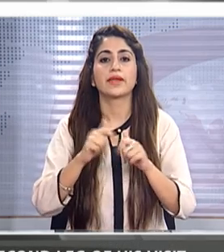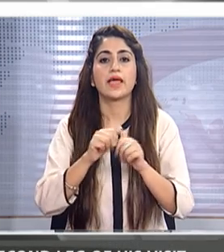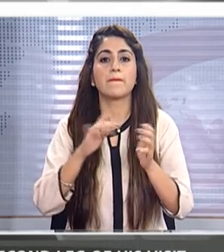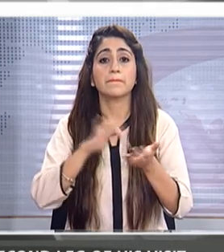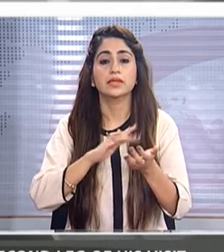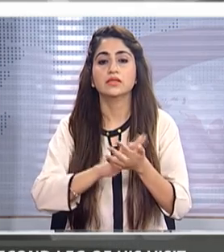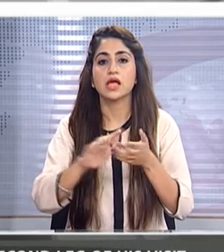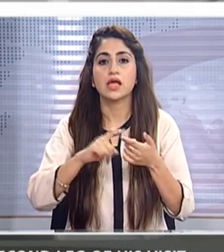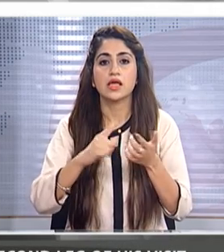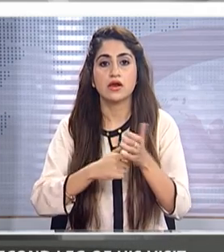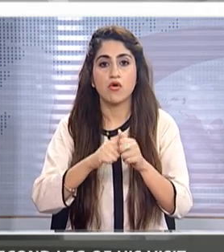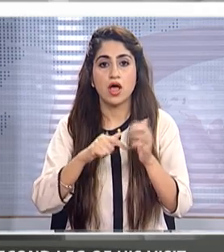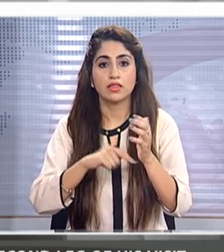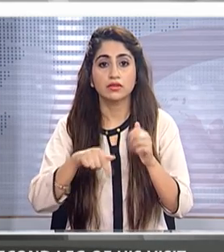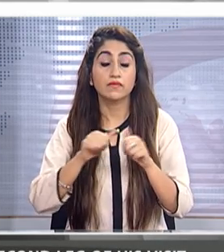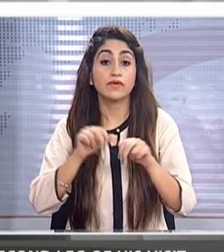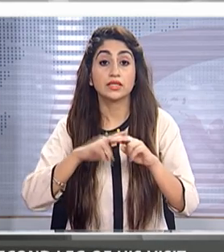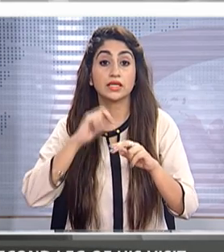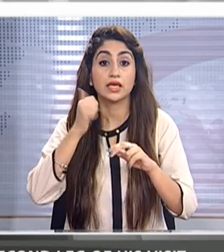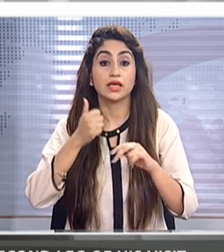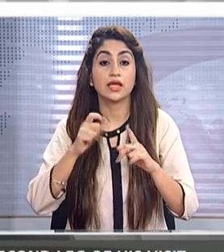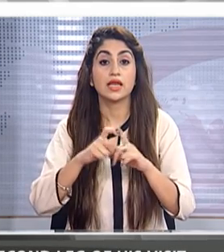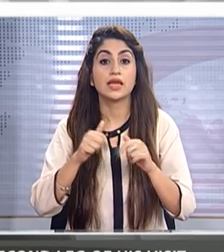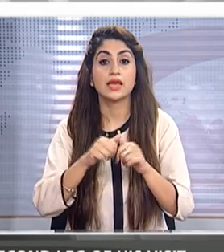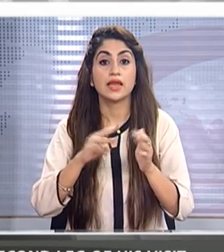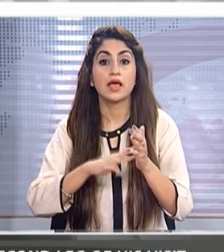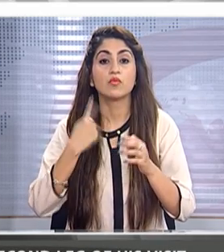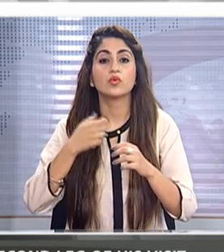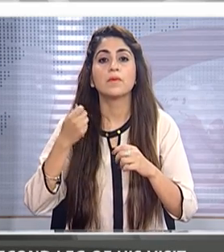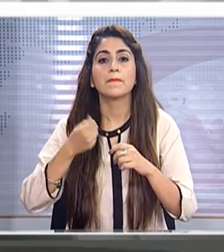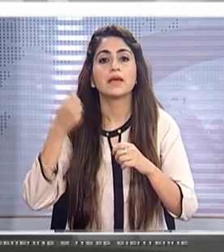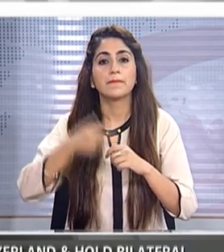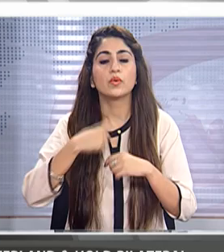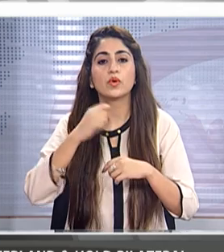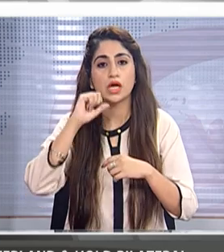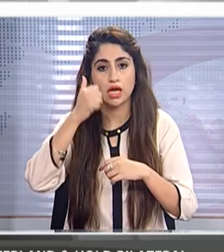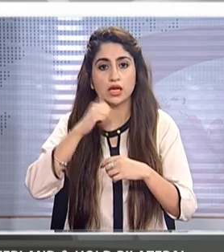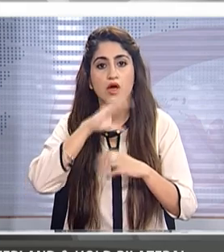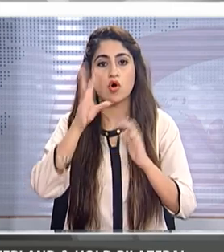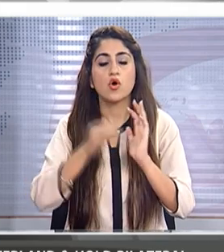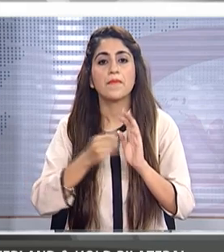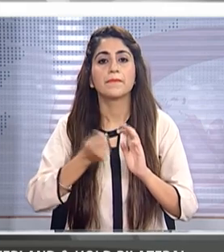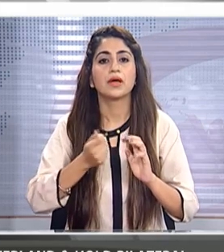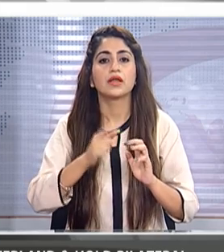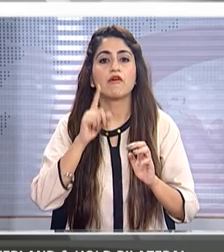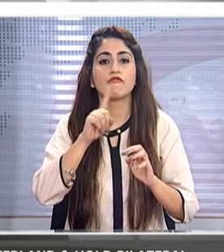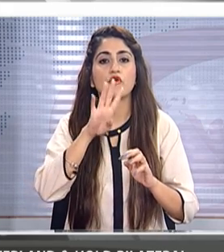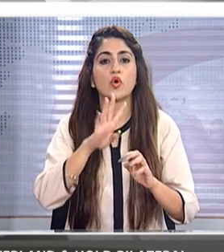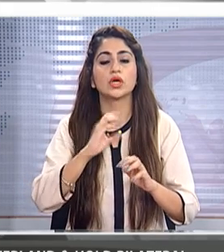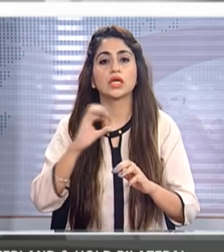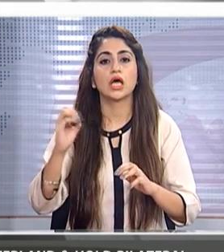Herat. The Afghanistan-India Friendship Dam that has been funded by India has been constructed at a cost of